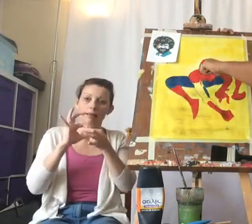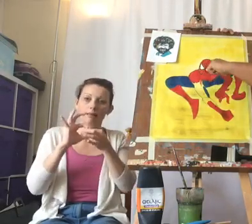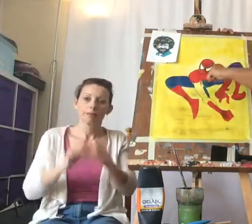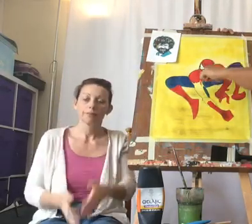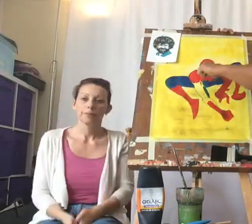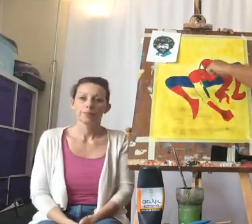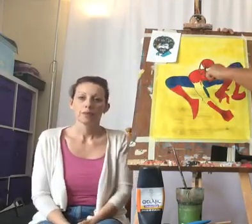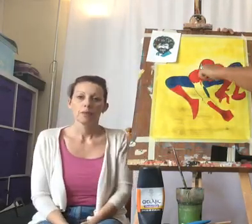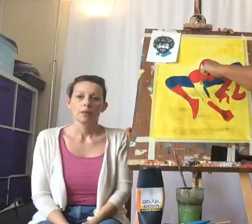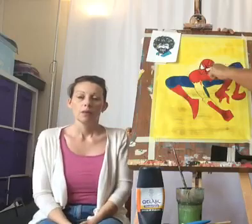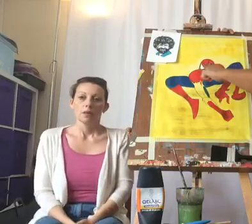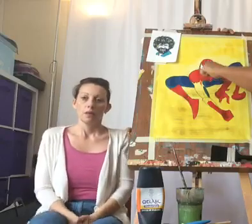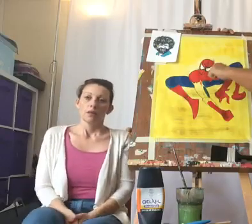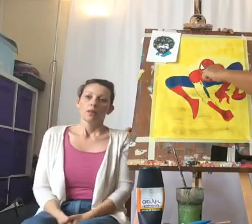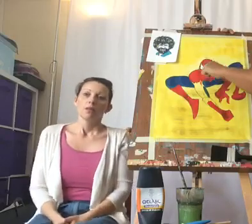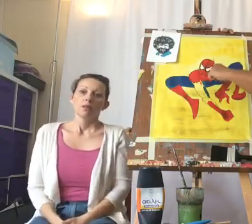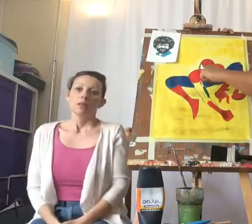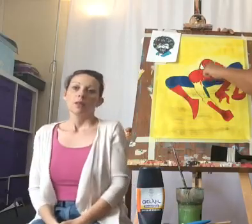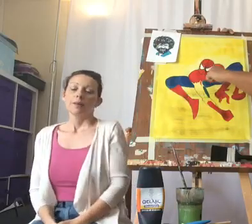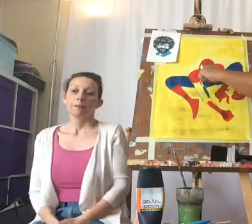you've got that basic line for his head,